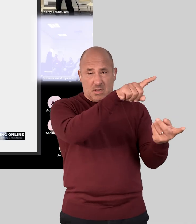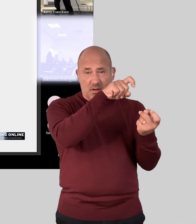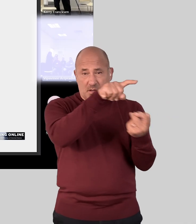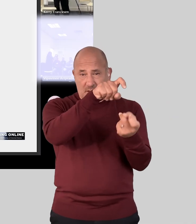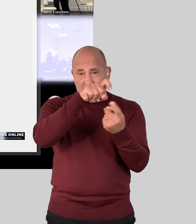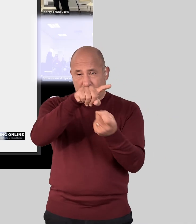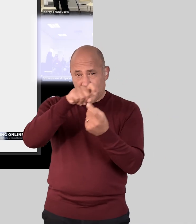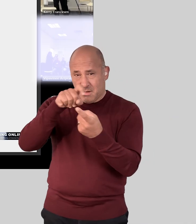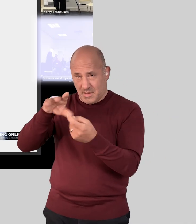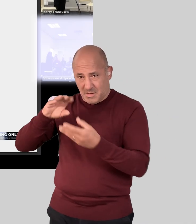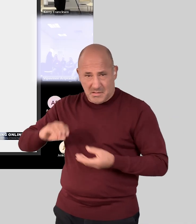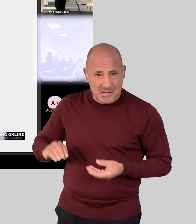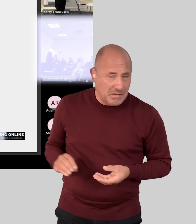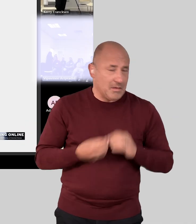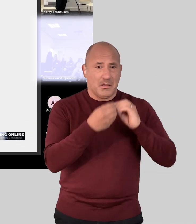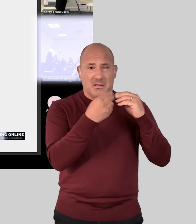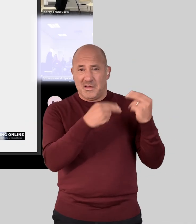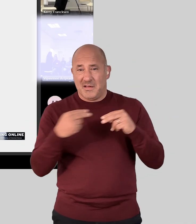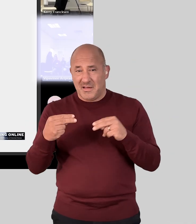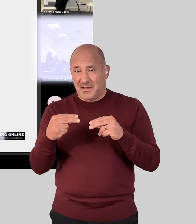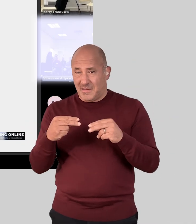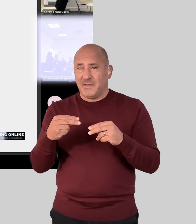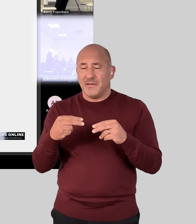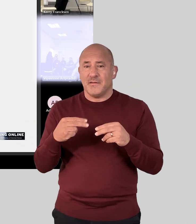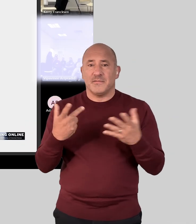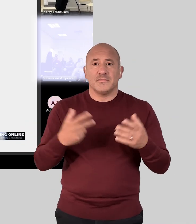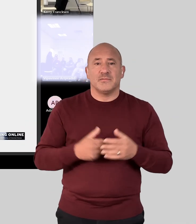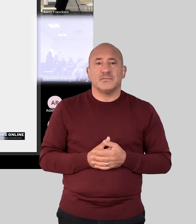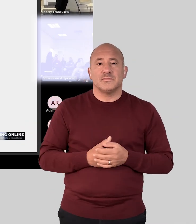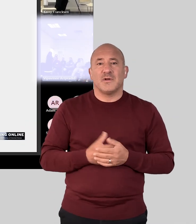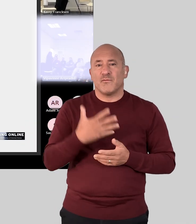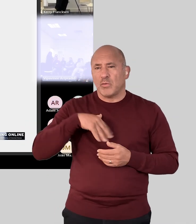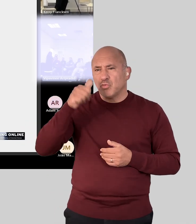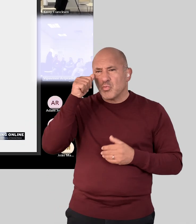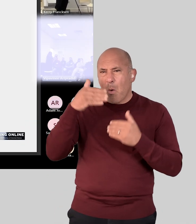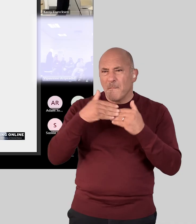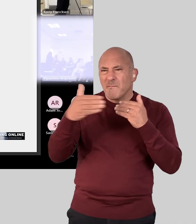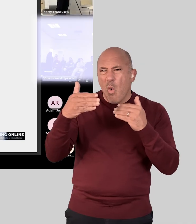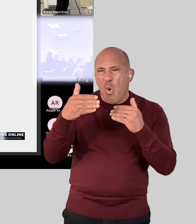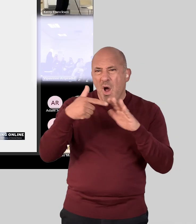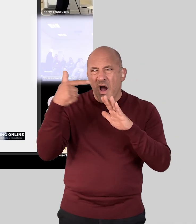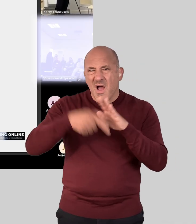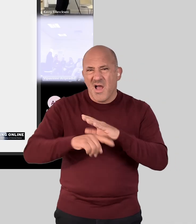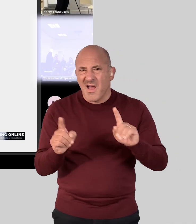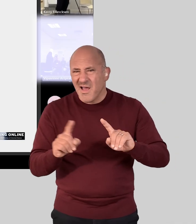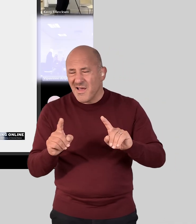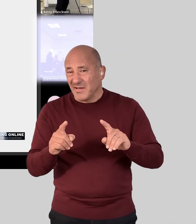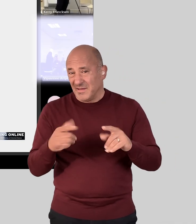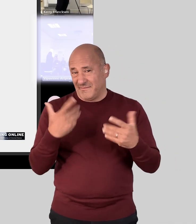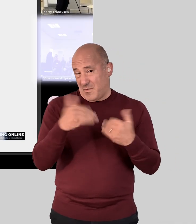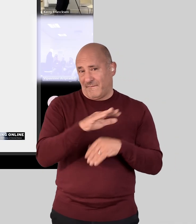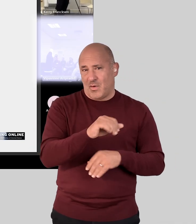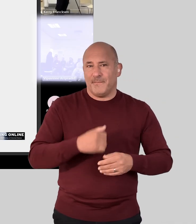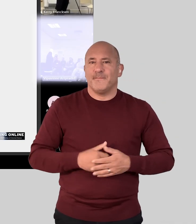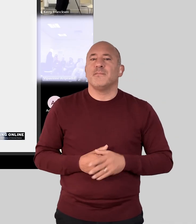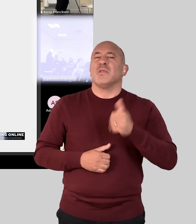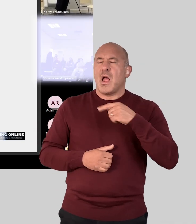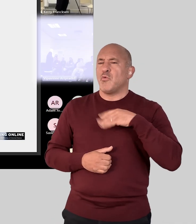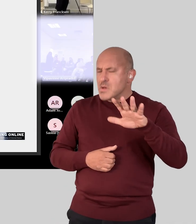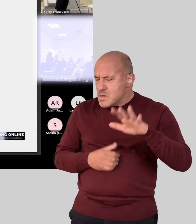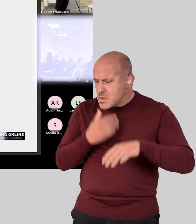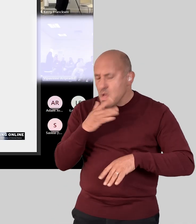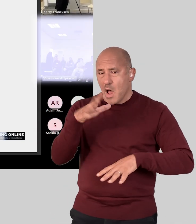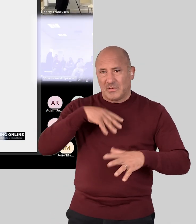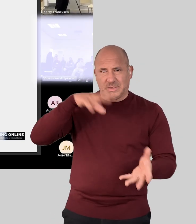comics, and all kinds of different references that dancers have pulled from to create these things in the first place. So in case anybody wants further